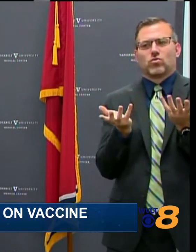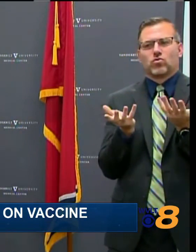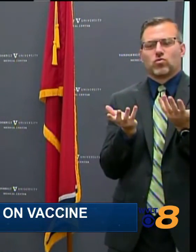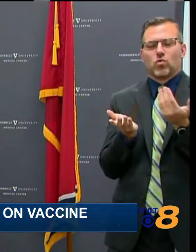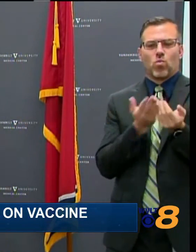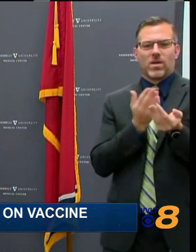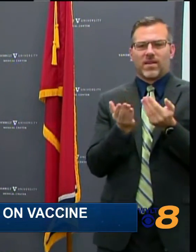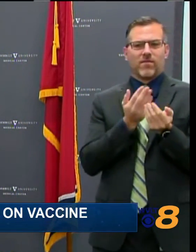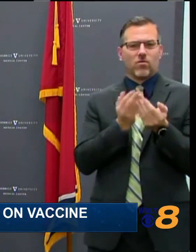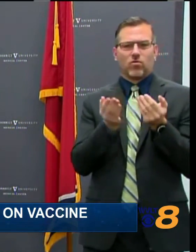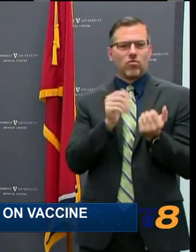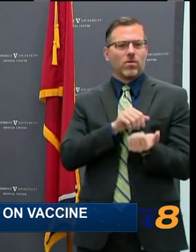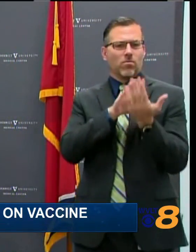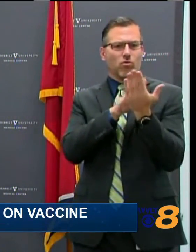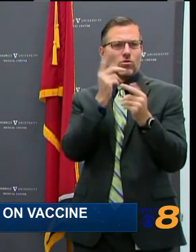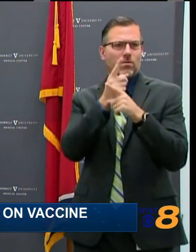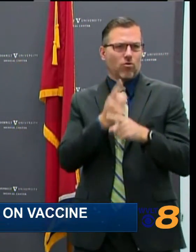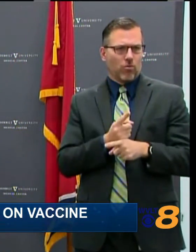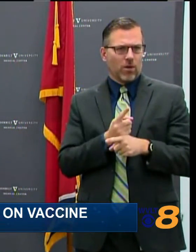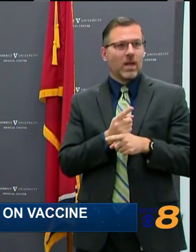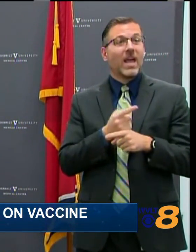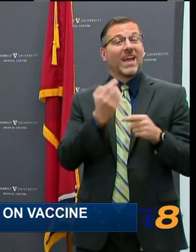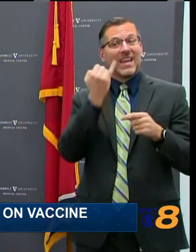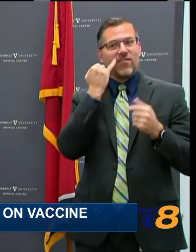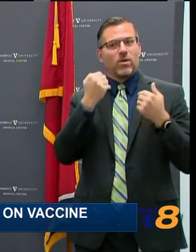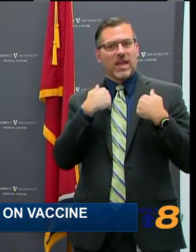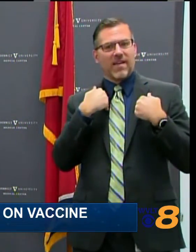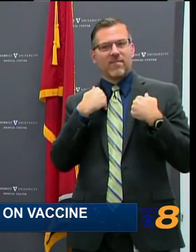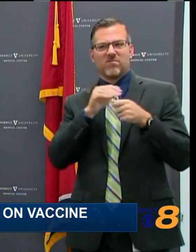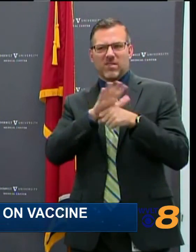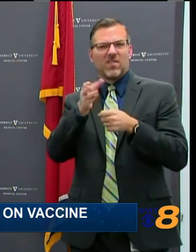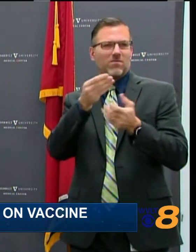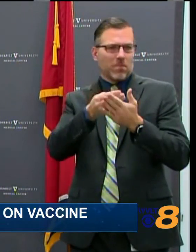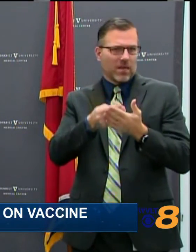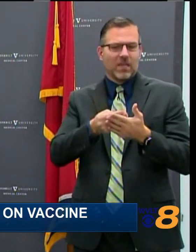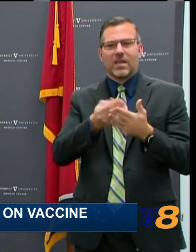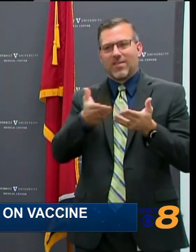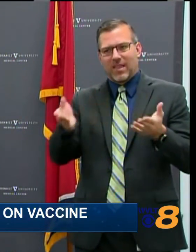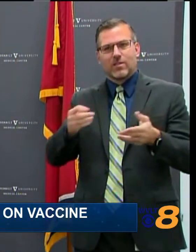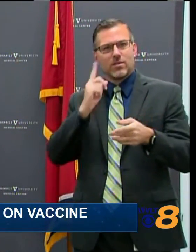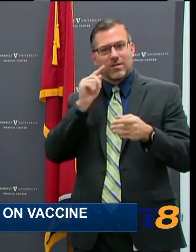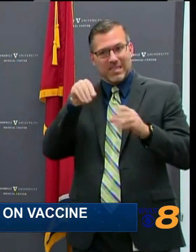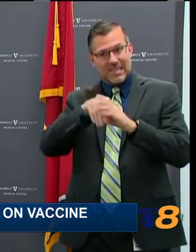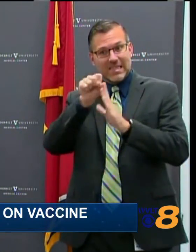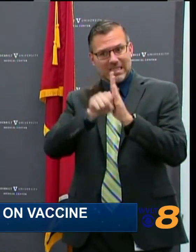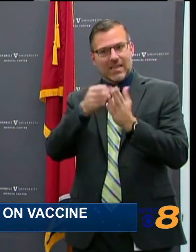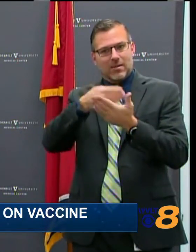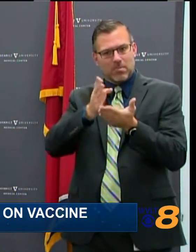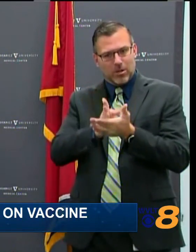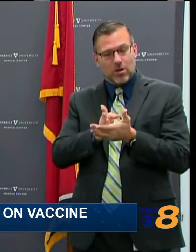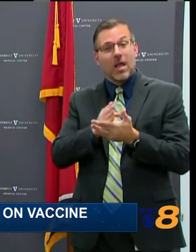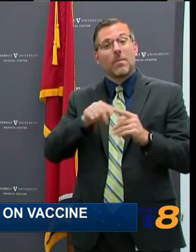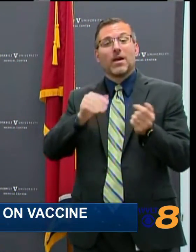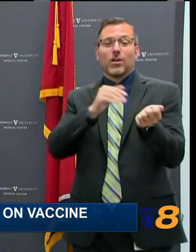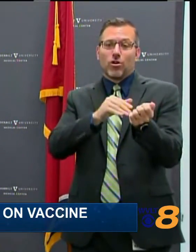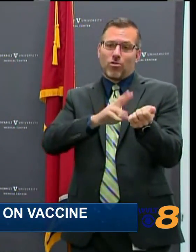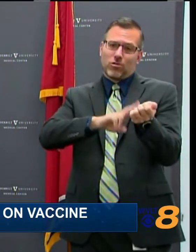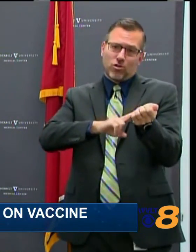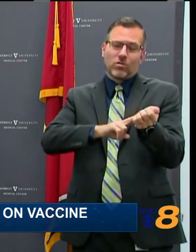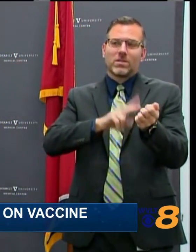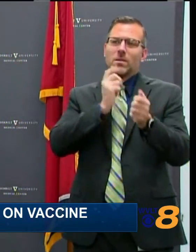are appropriate at the time and that we have resources for as a state. But at the end of the day, the healthcare providers are the most